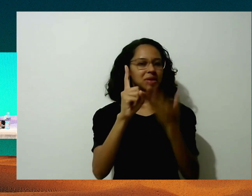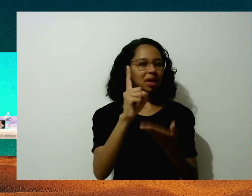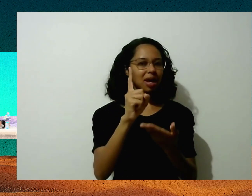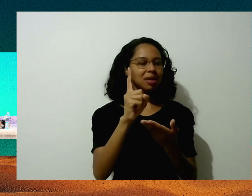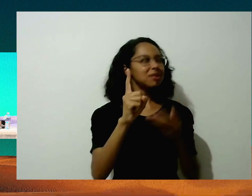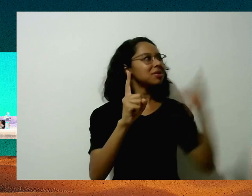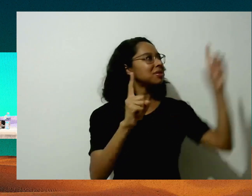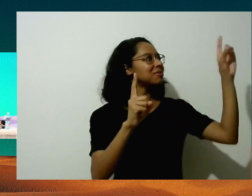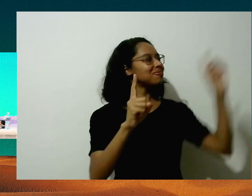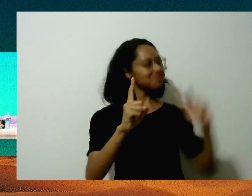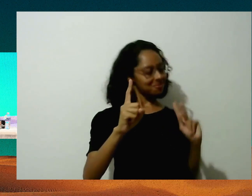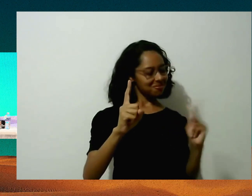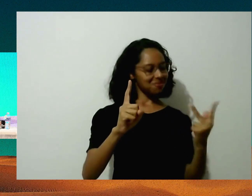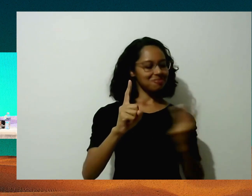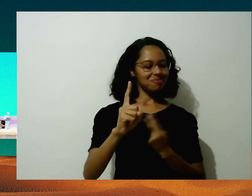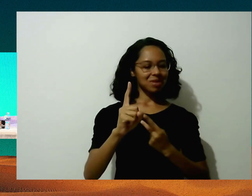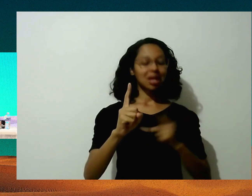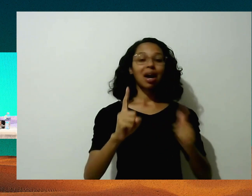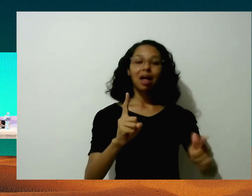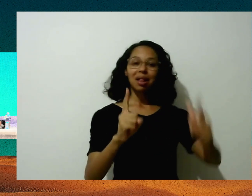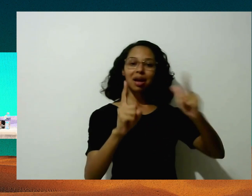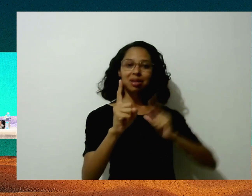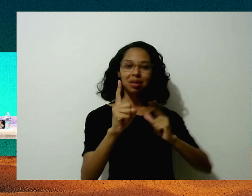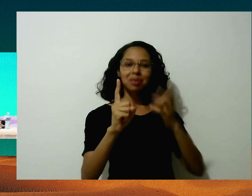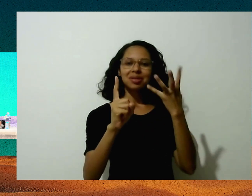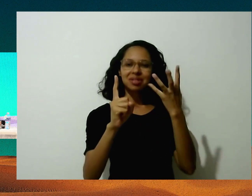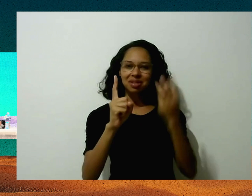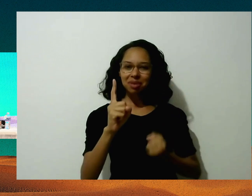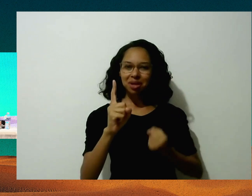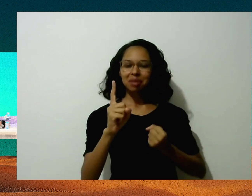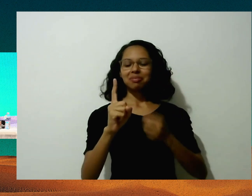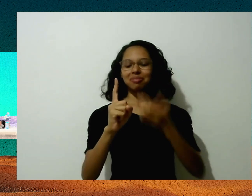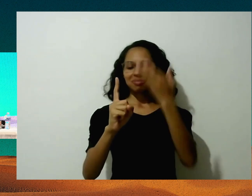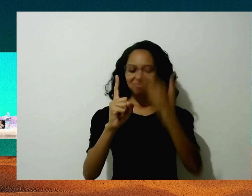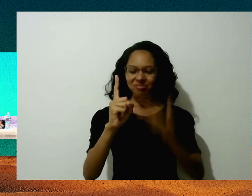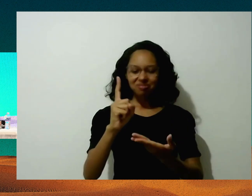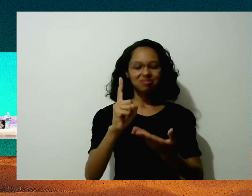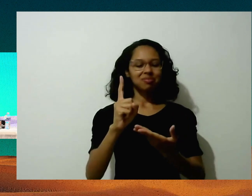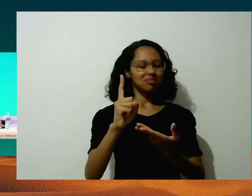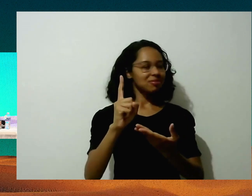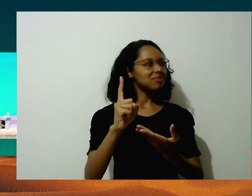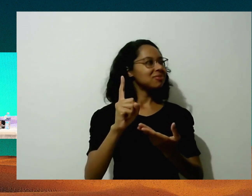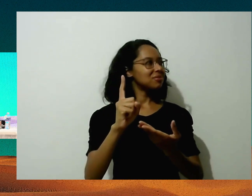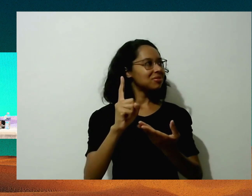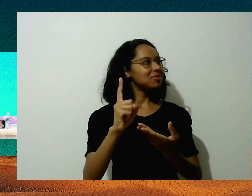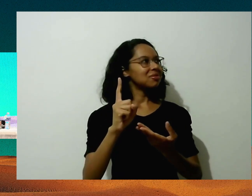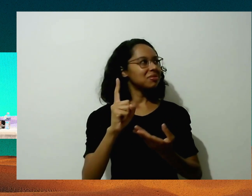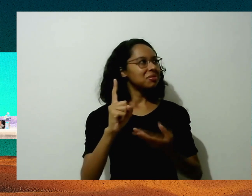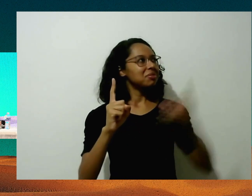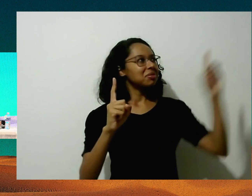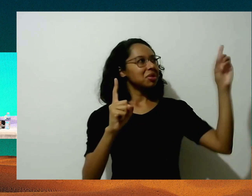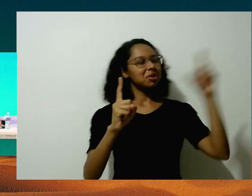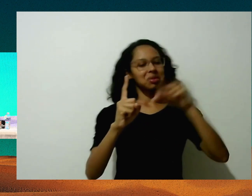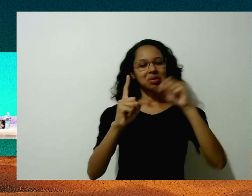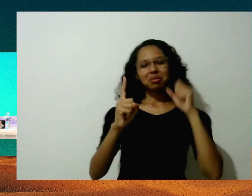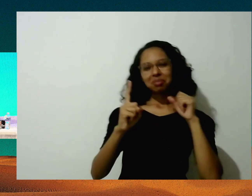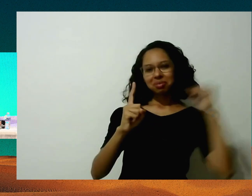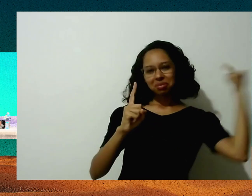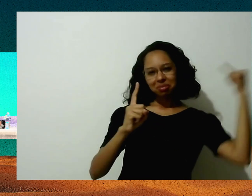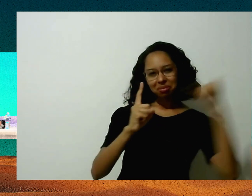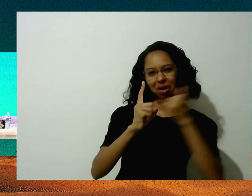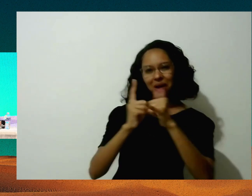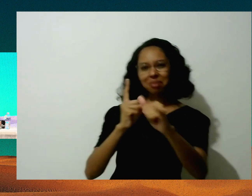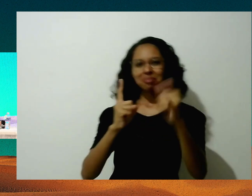de todas as coisas. God has been speaking through the Son, and he has appointed the Son heir over all